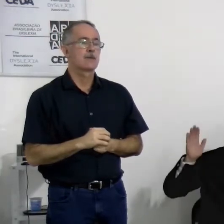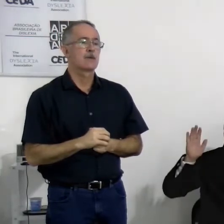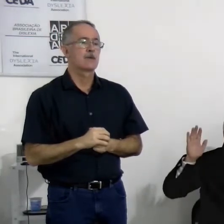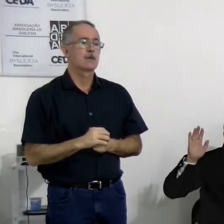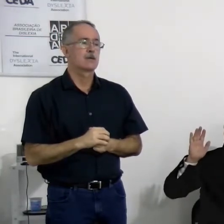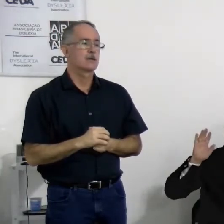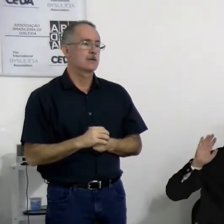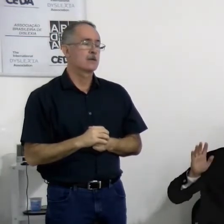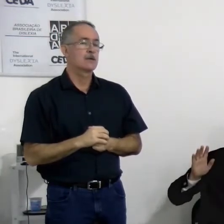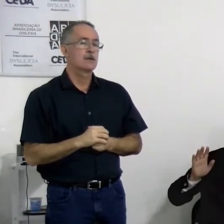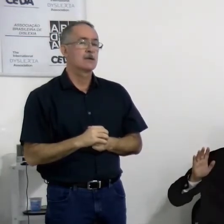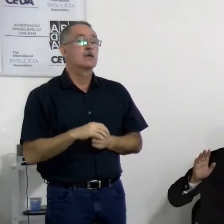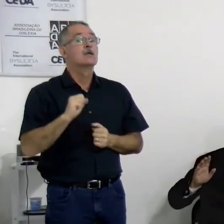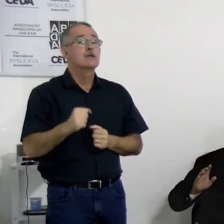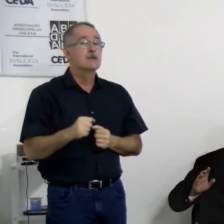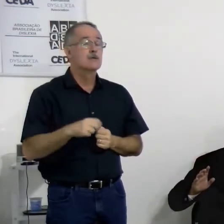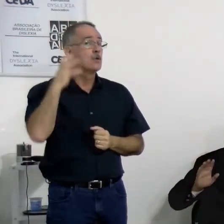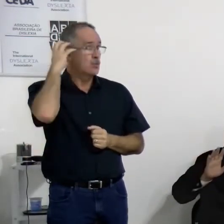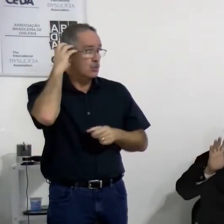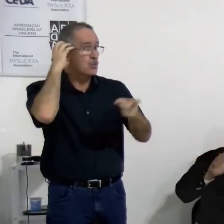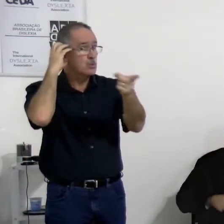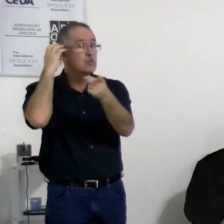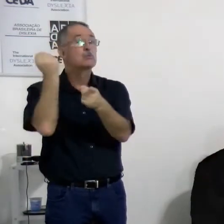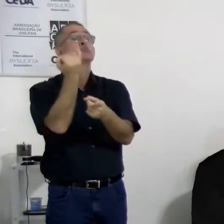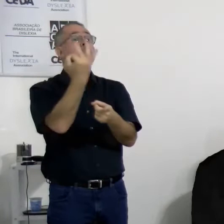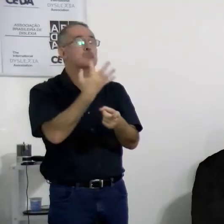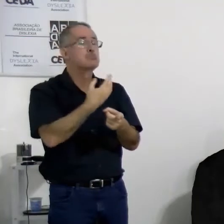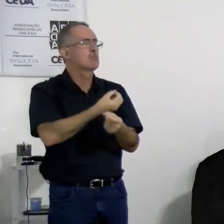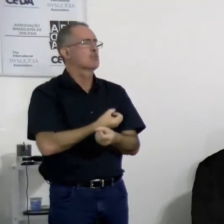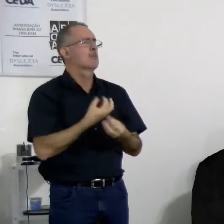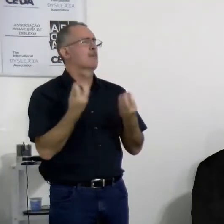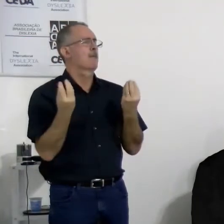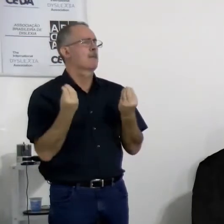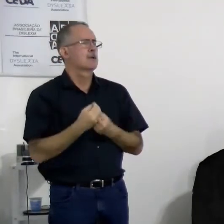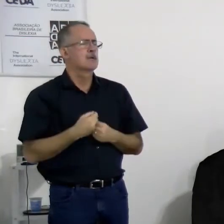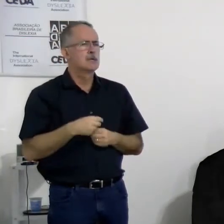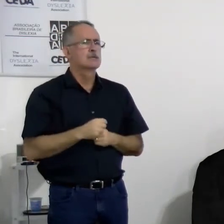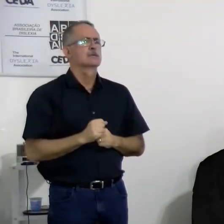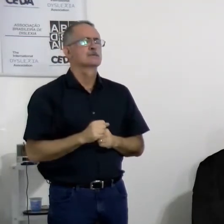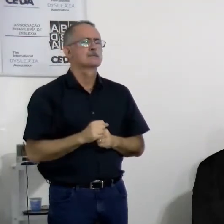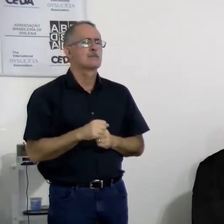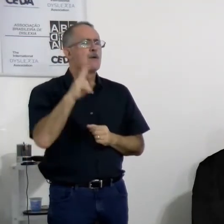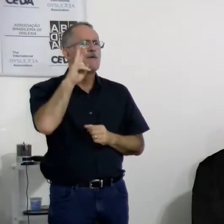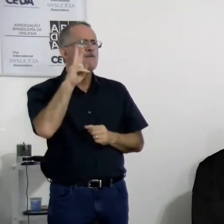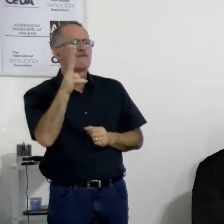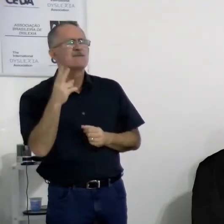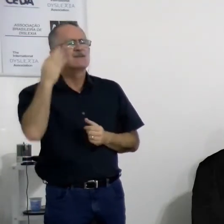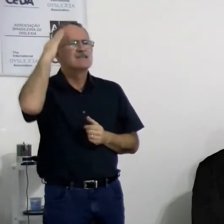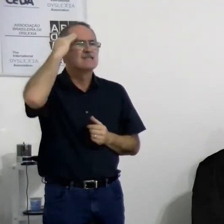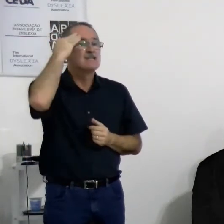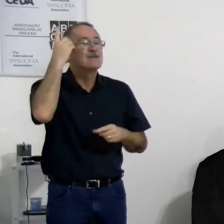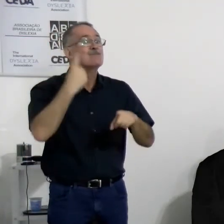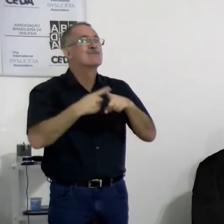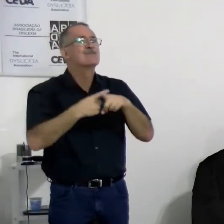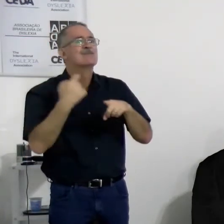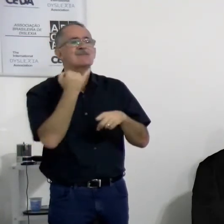pathologists? Quantos de vocês são fonoaudiólogos? So many of you, we understand why it's so